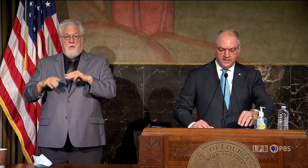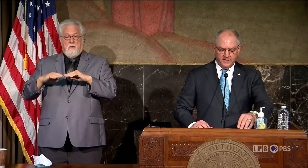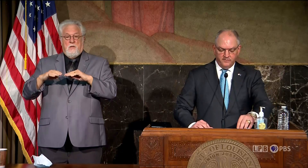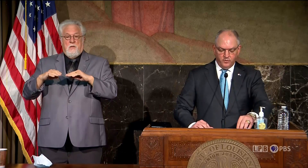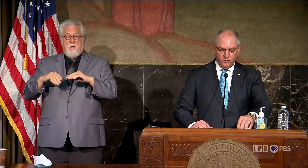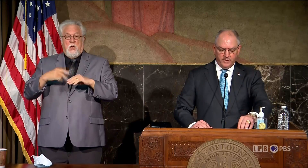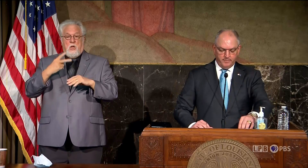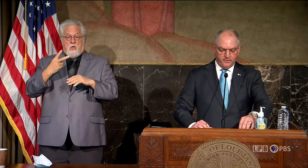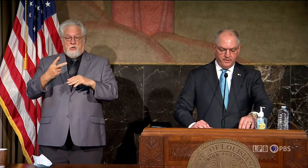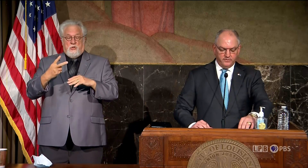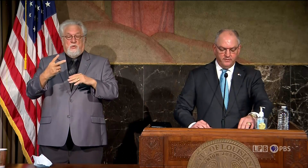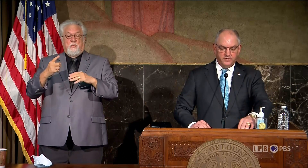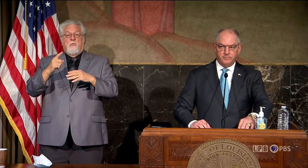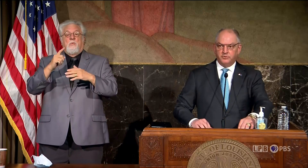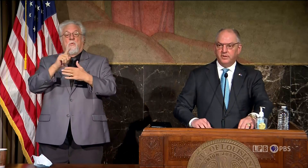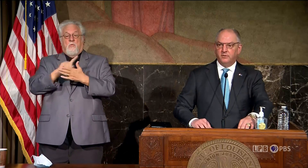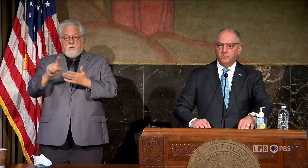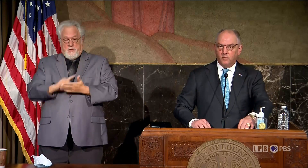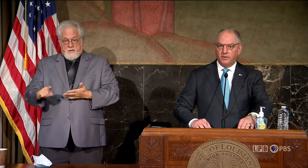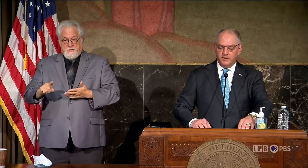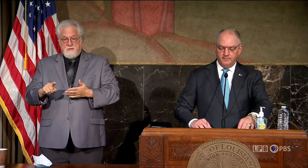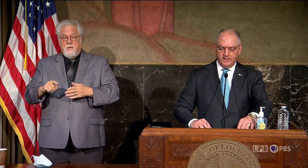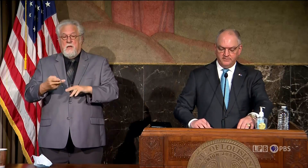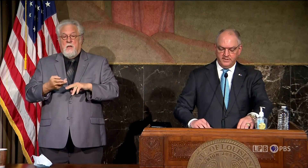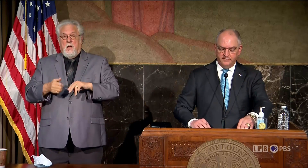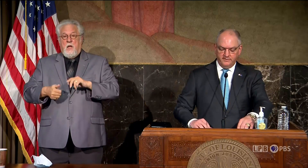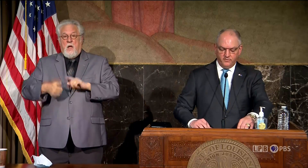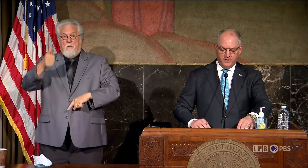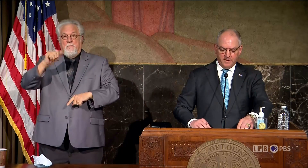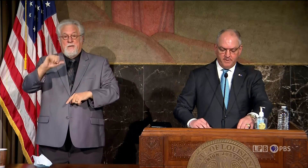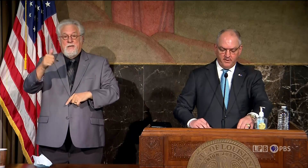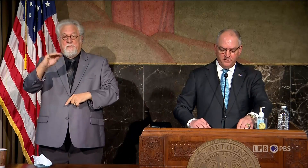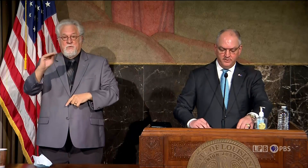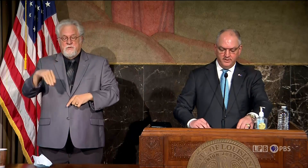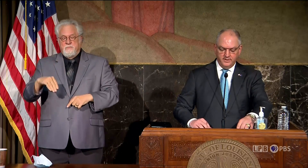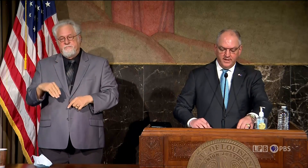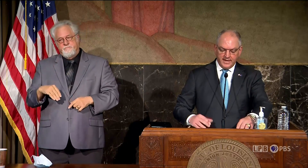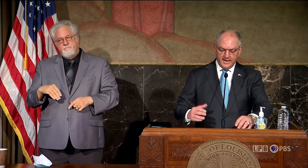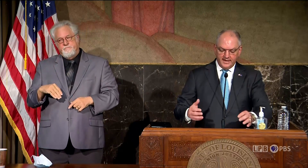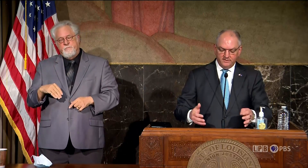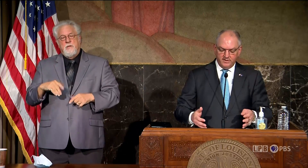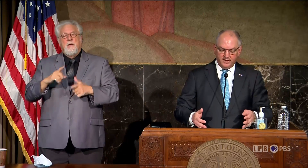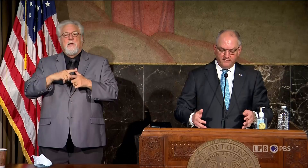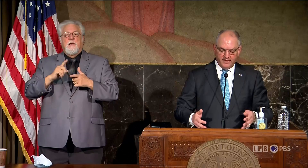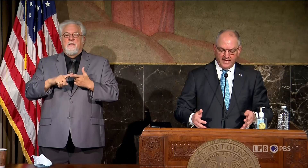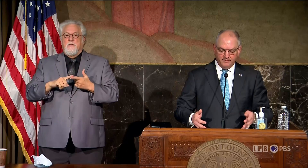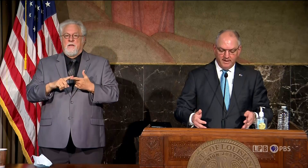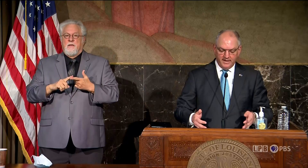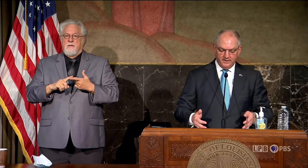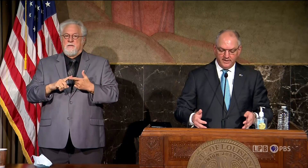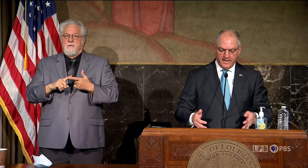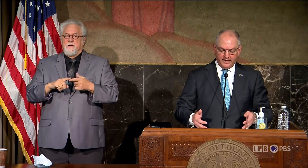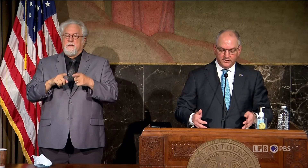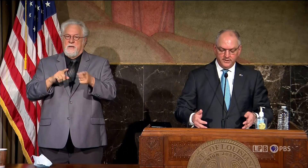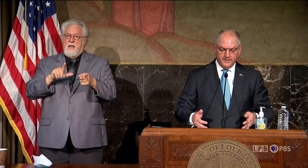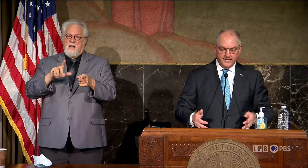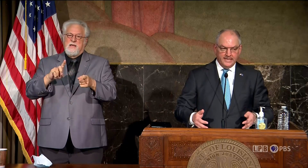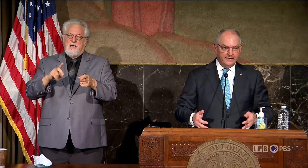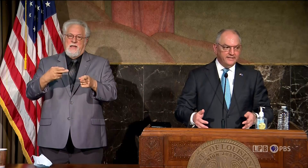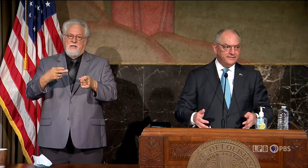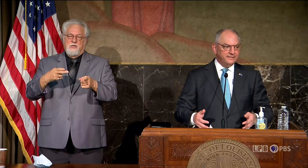2 consecutive one-week periods of 10% or more in positivity for that parish, again, as identified by